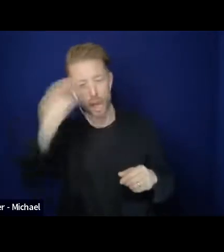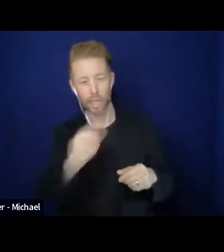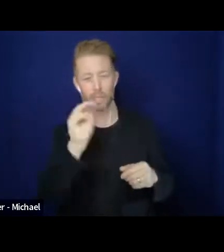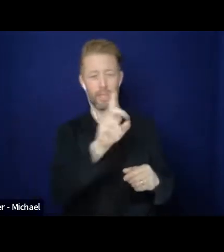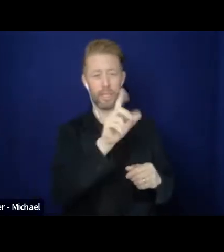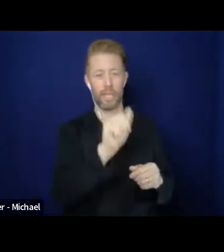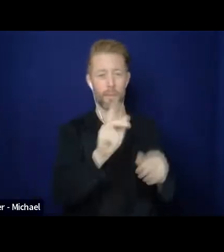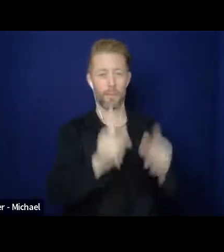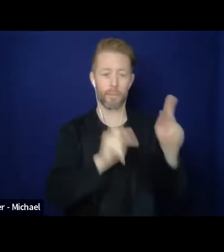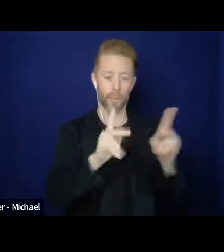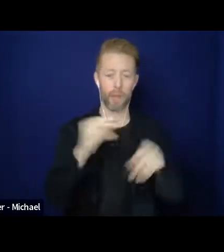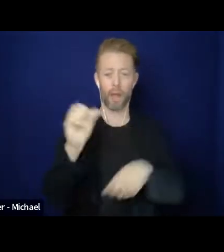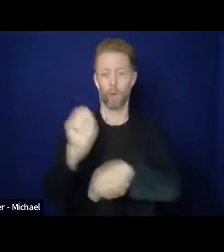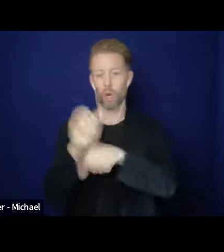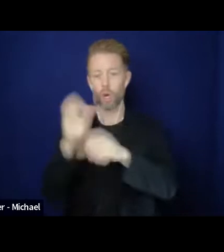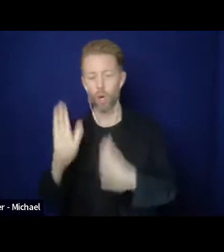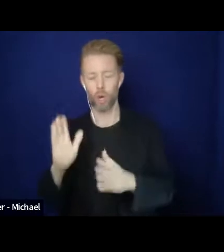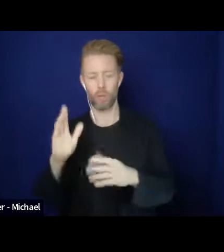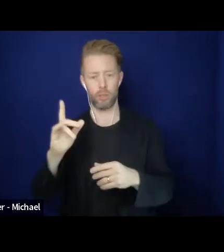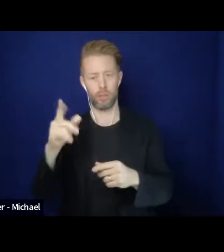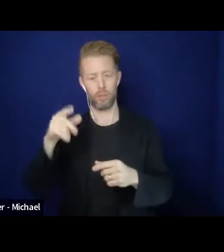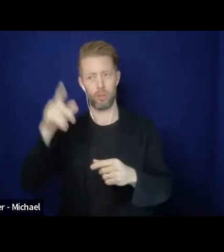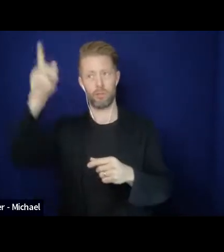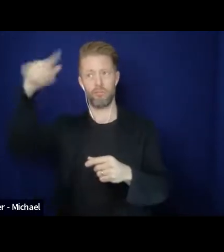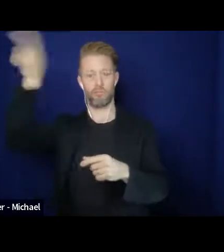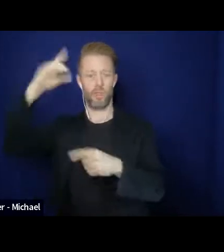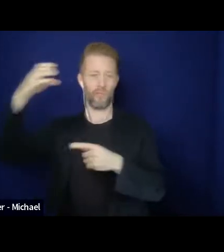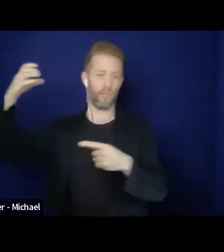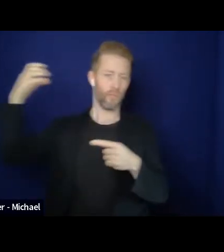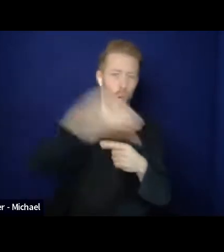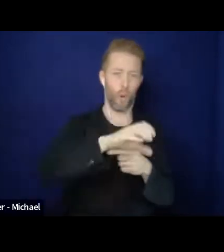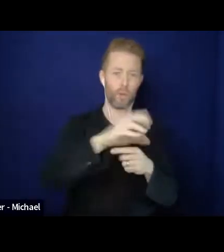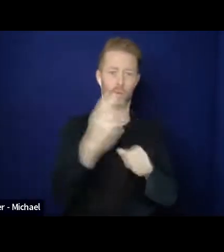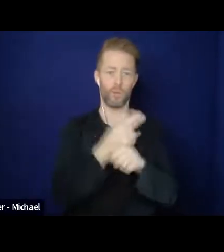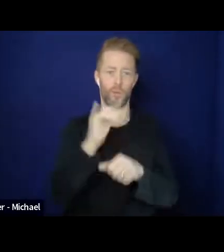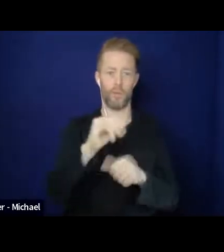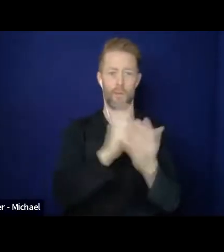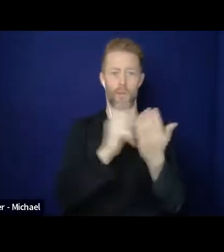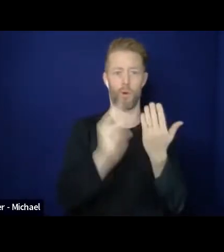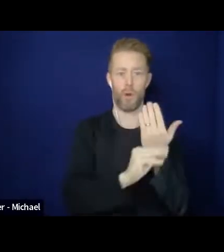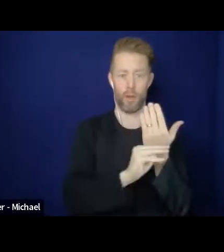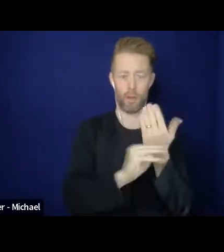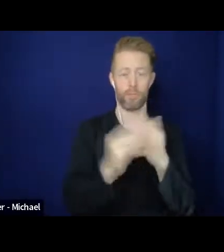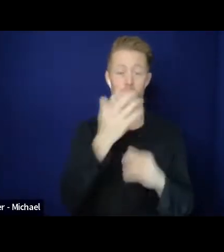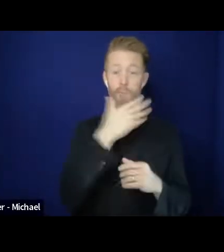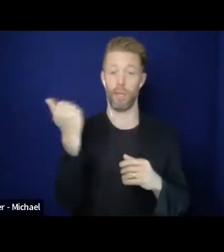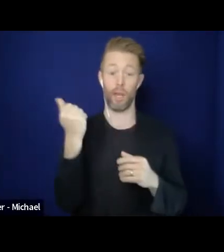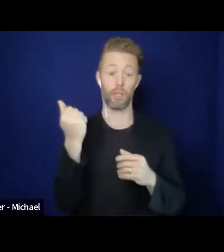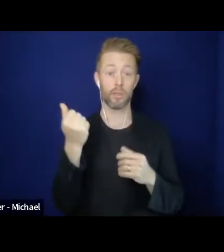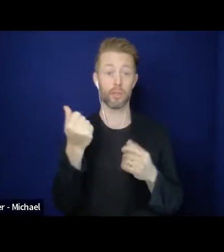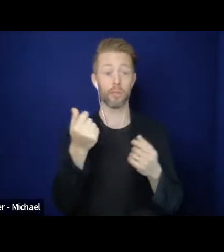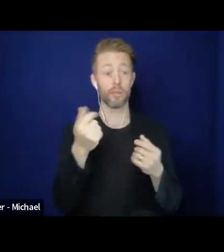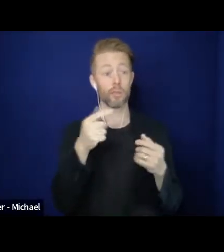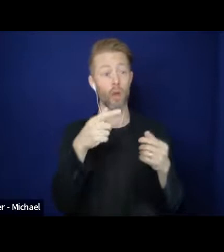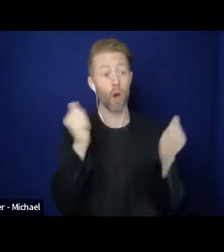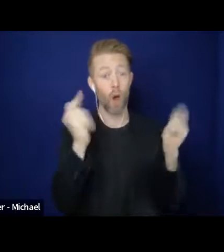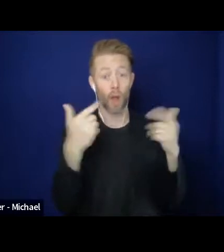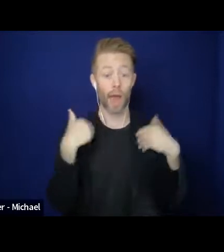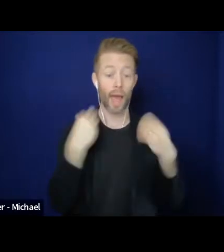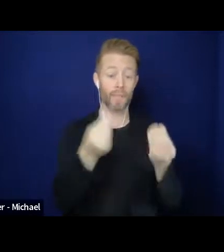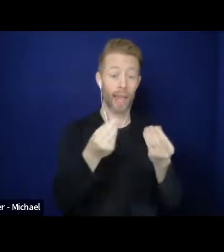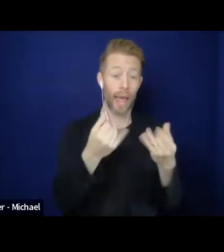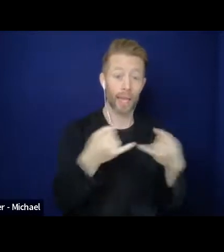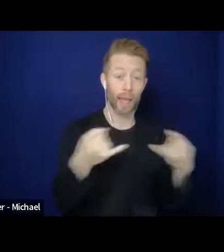who are forced to use these types of programs because not everybody has access to a landline or a